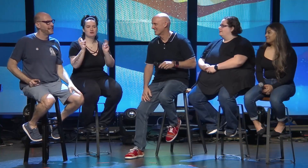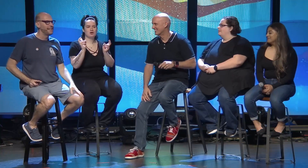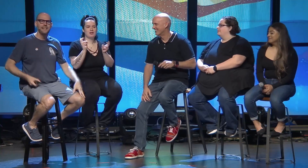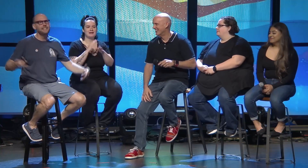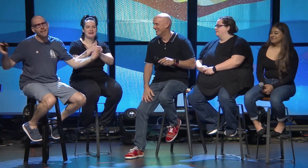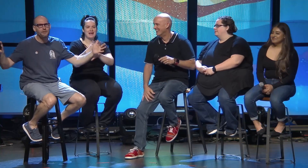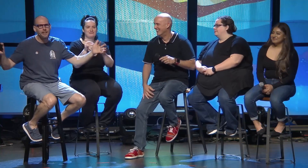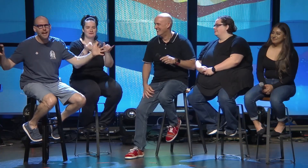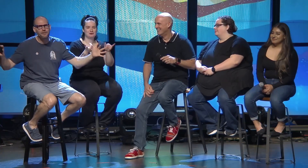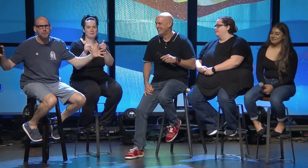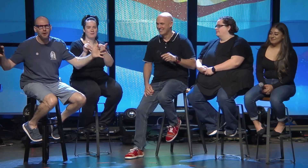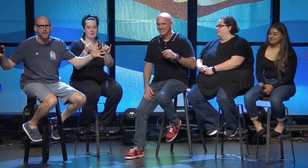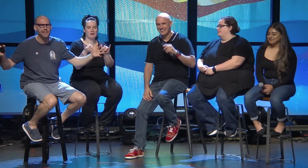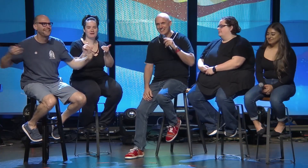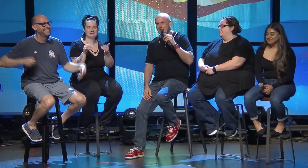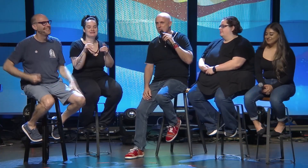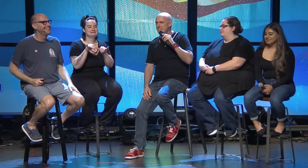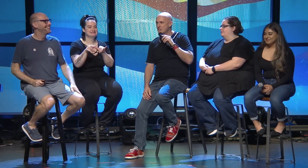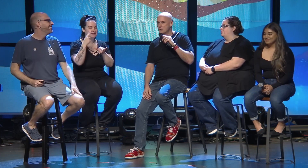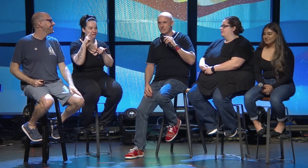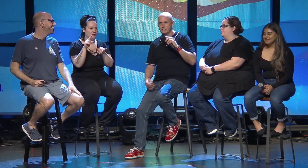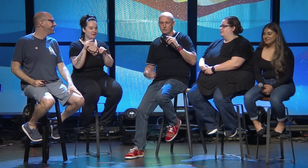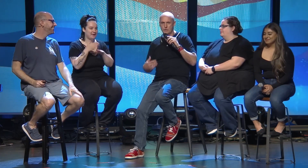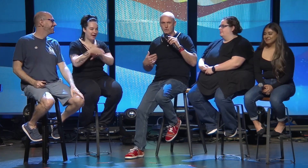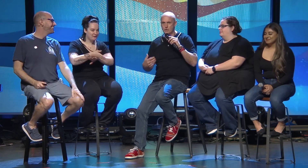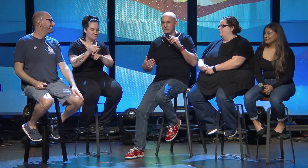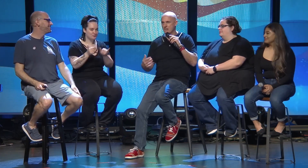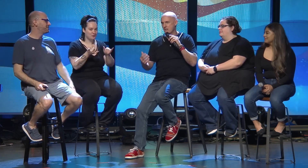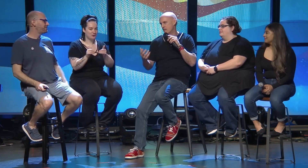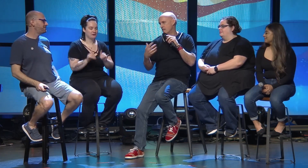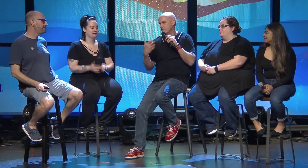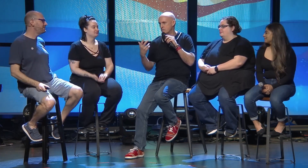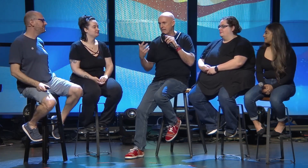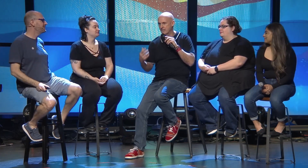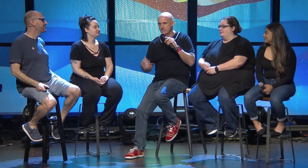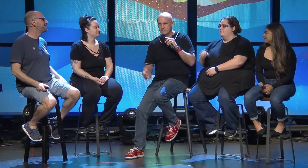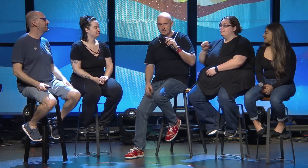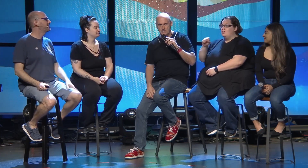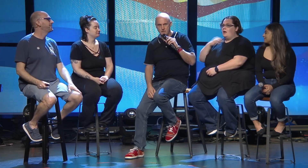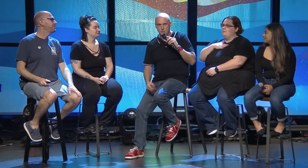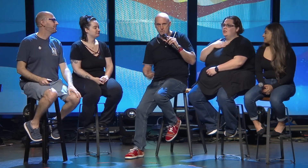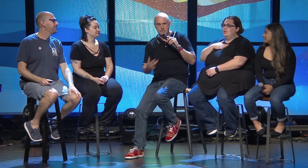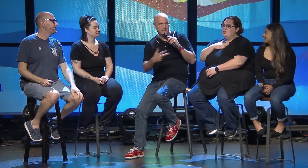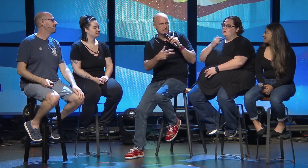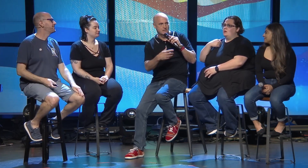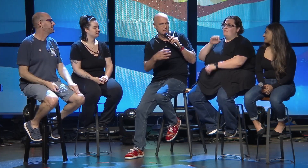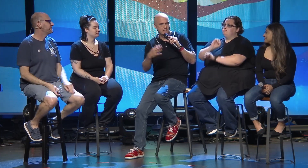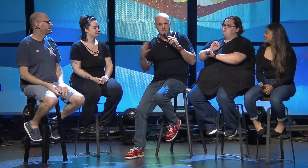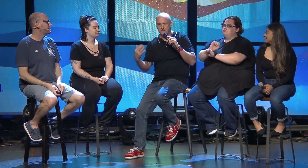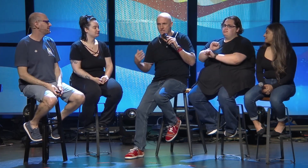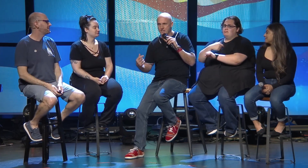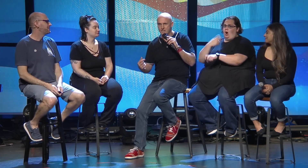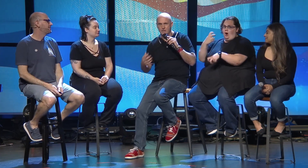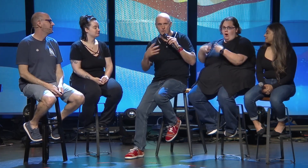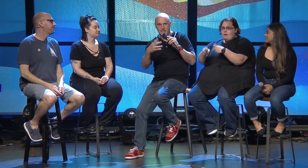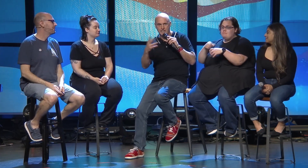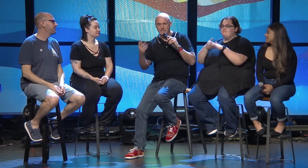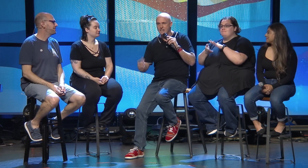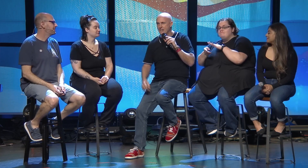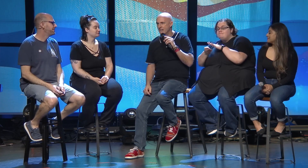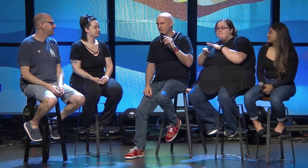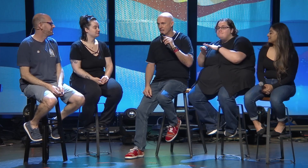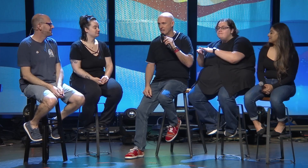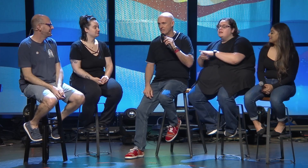party instead. Stay for the after party. Yeah, please do, because we work really hard, all of us bakers. I know the Wabeeks do it and some others.